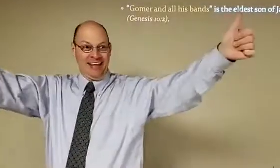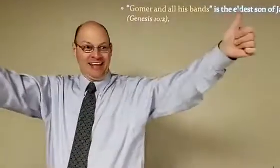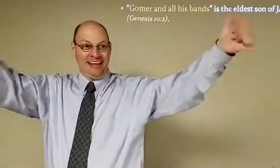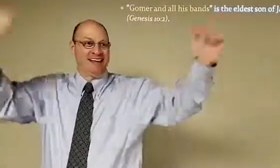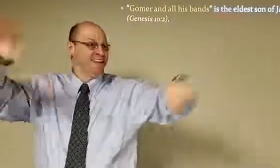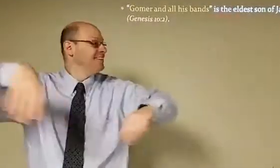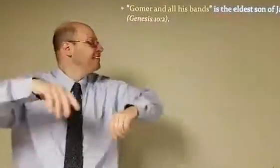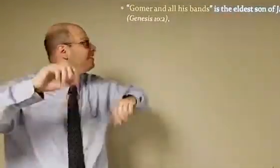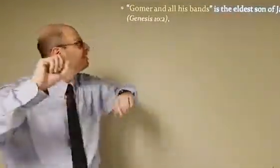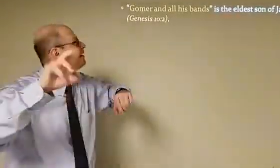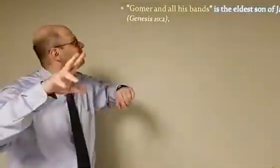ready?